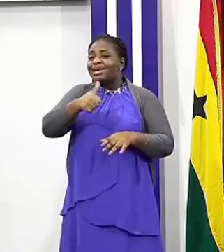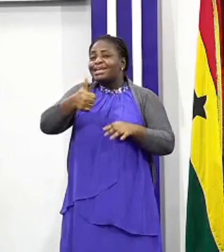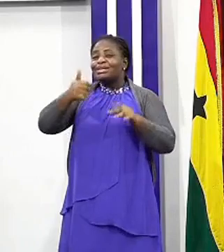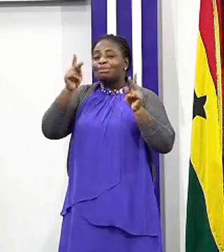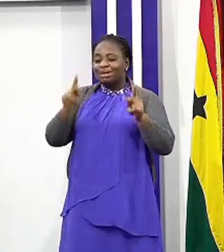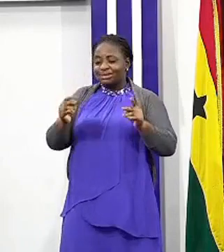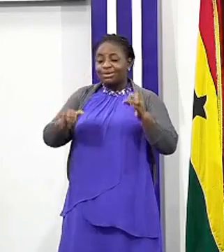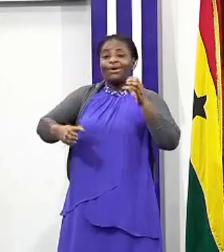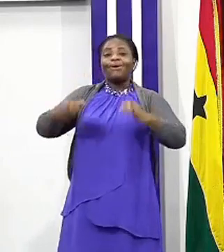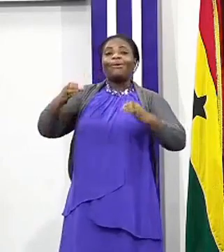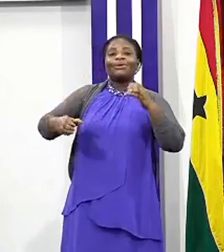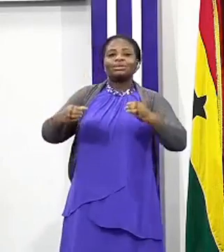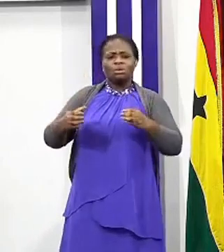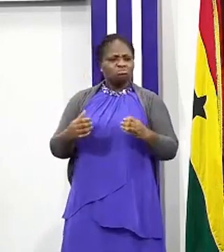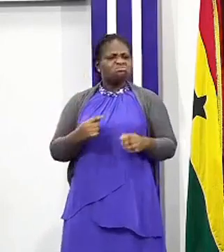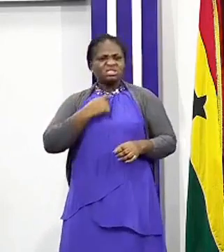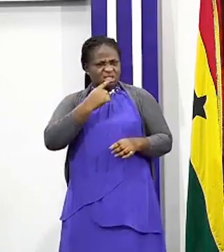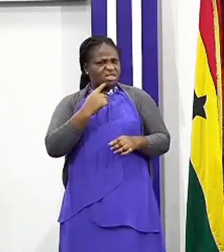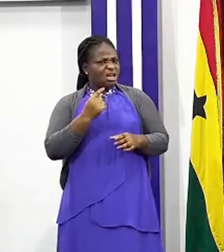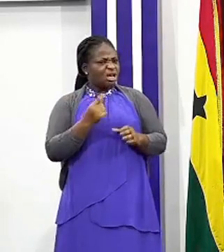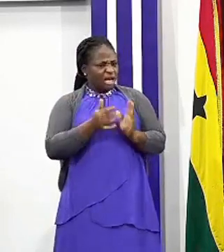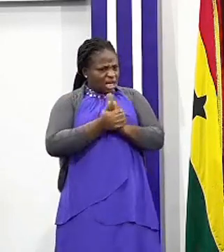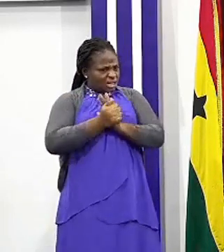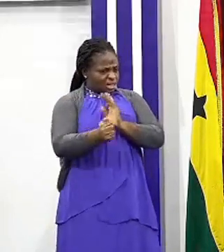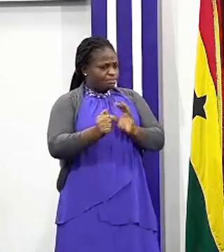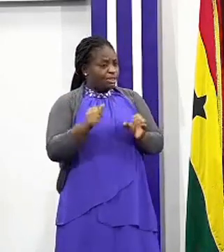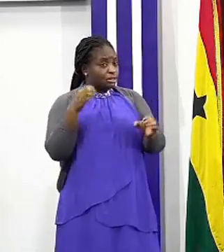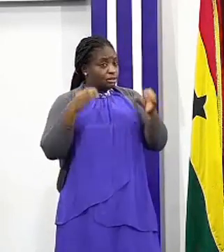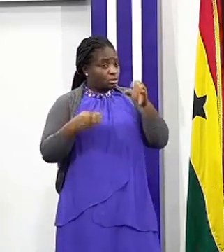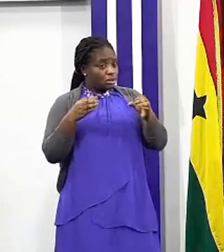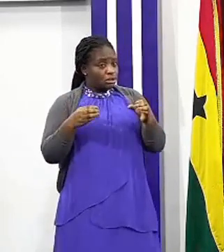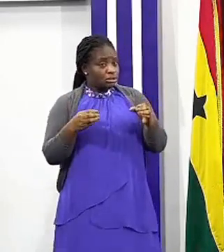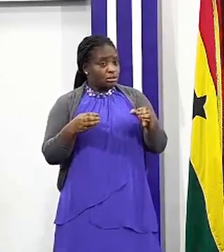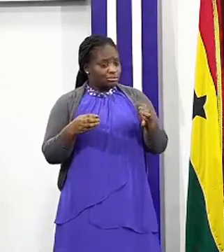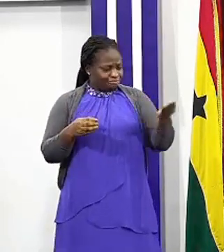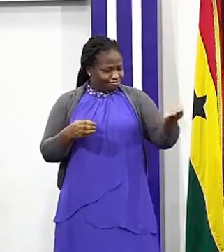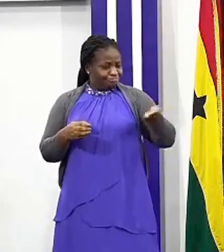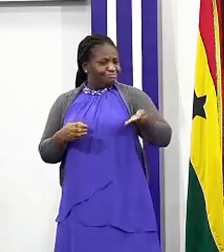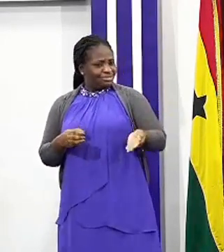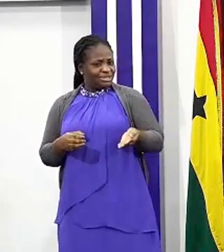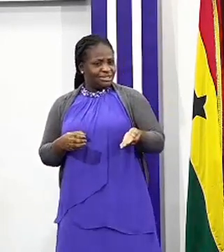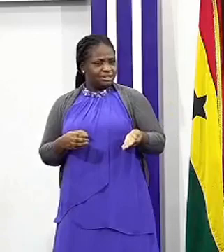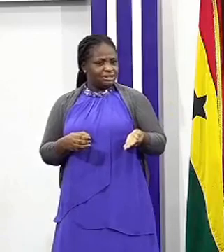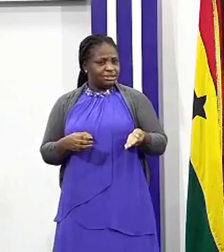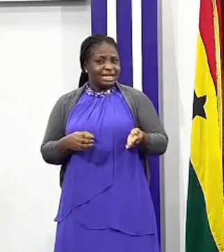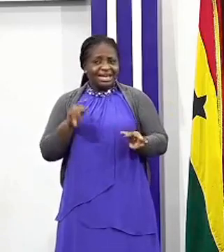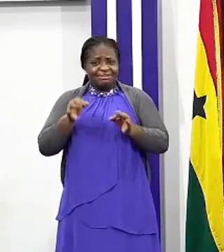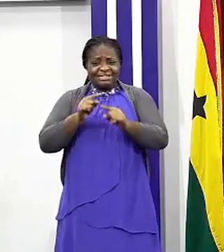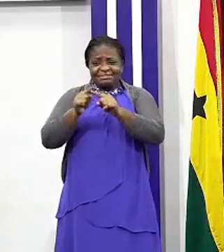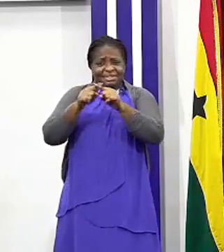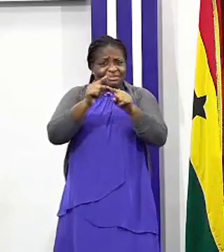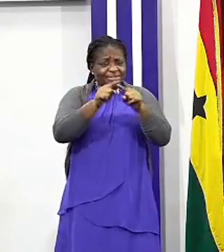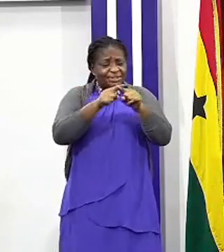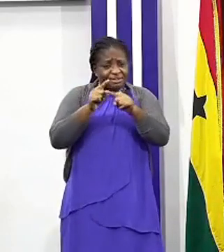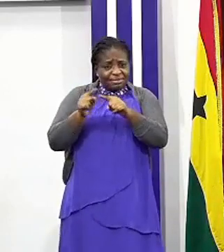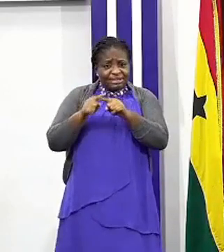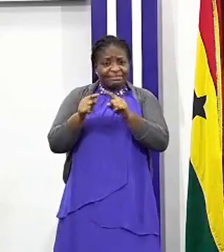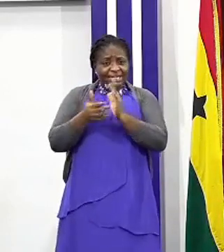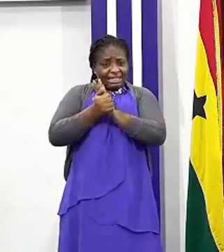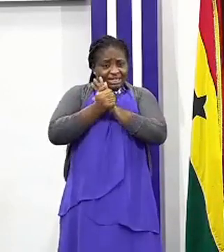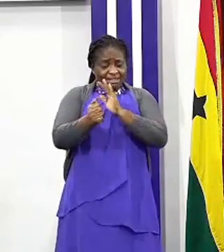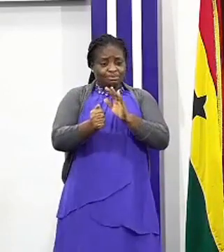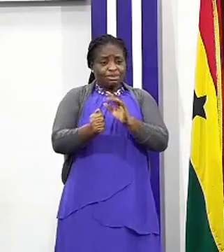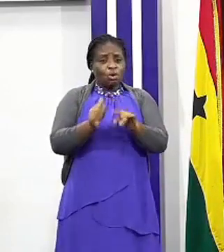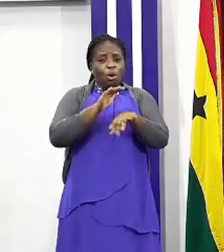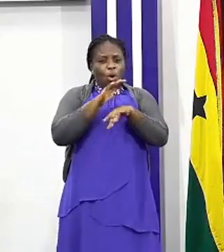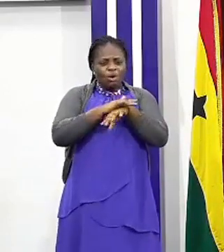an opinion. We have what we call expert opinion. If it's about ballistics, you bring a ballistics expert to give expert opinion